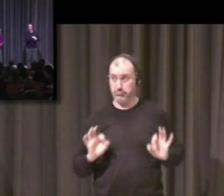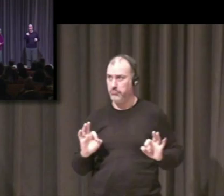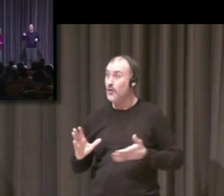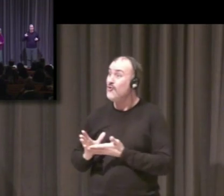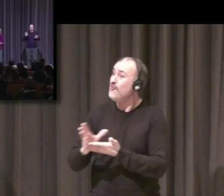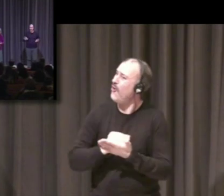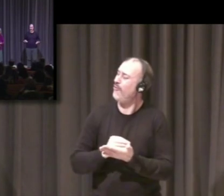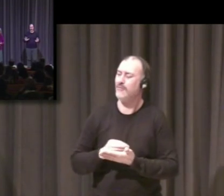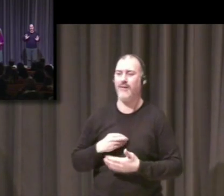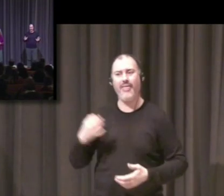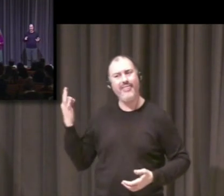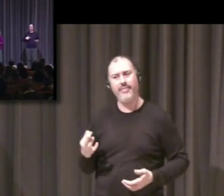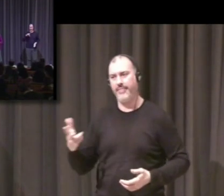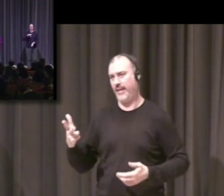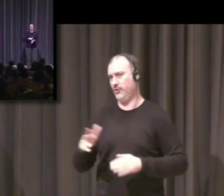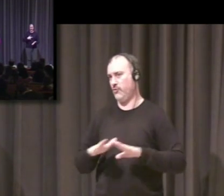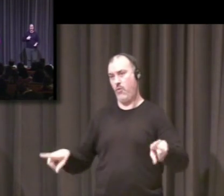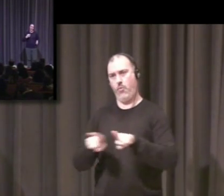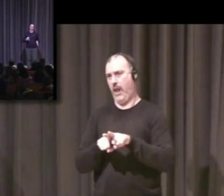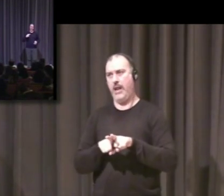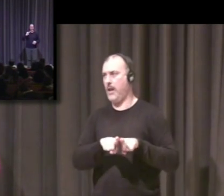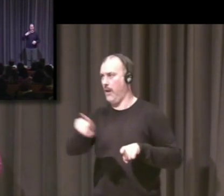communication experience.